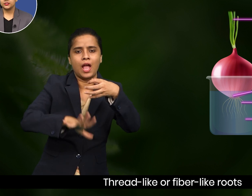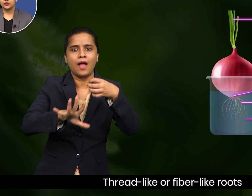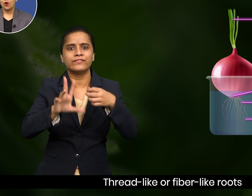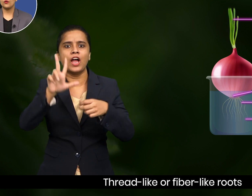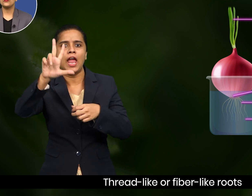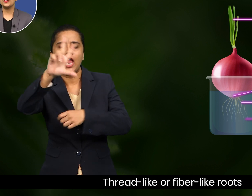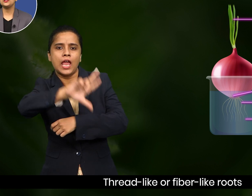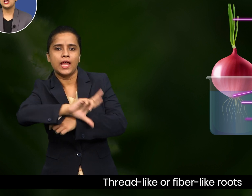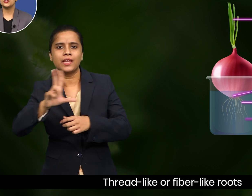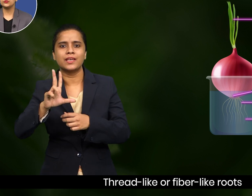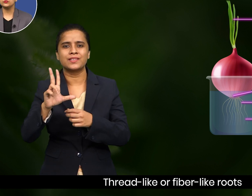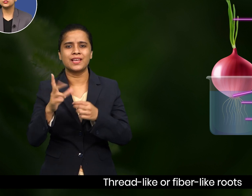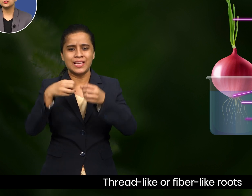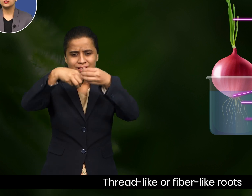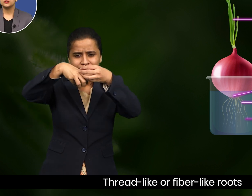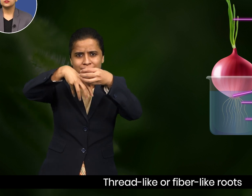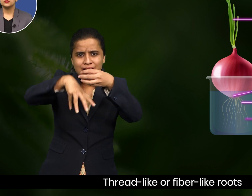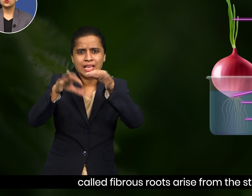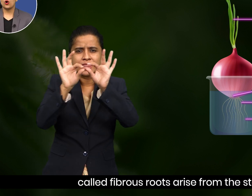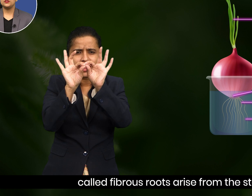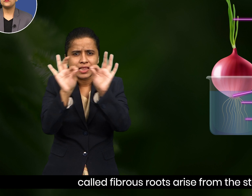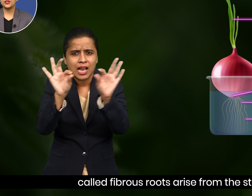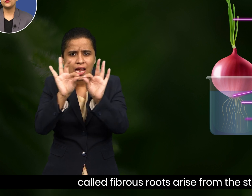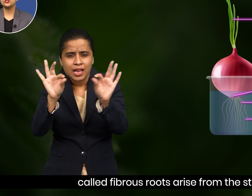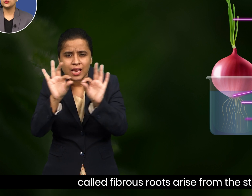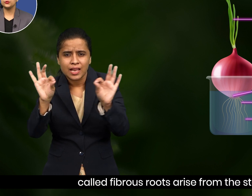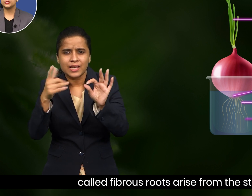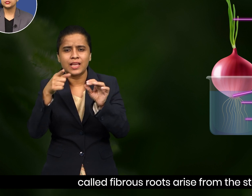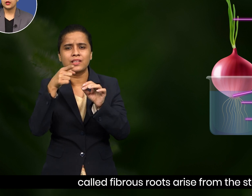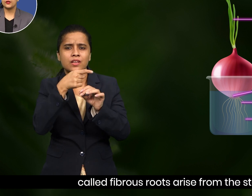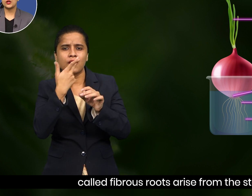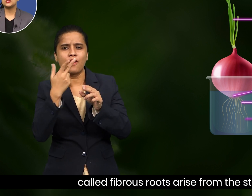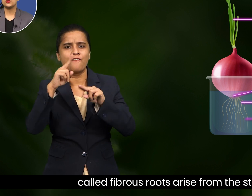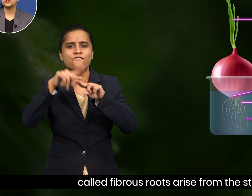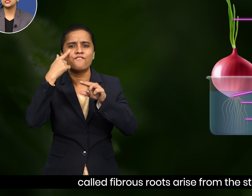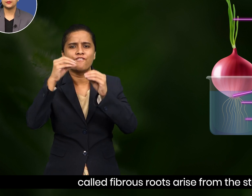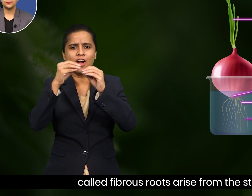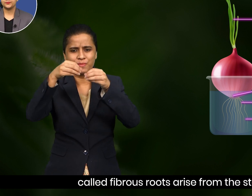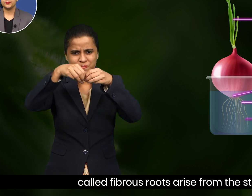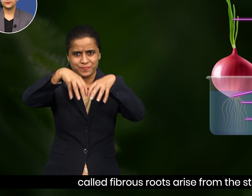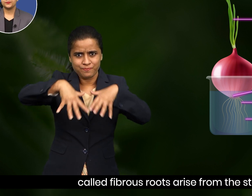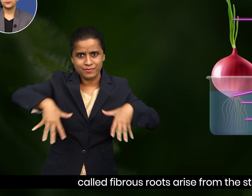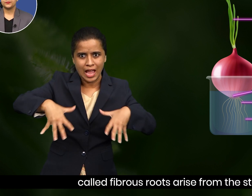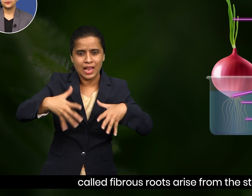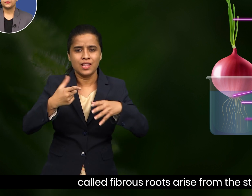Thread-like or fiber-like roots called fibrous roots arise from the stem.